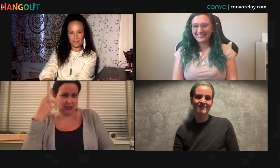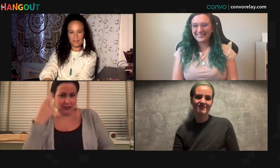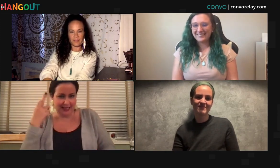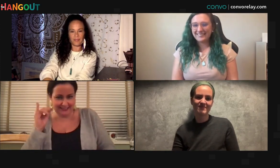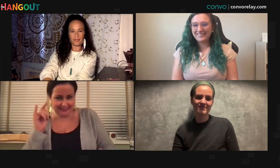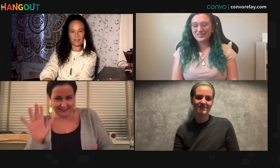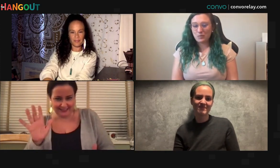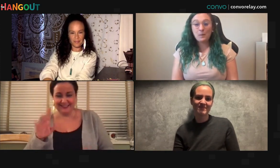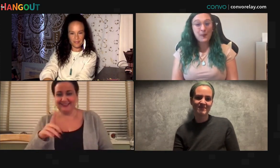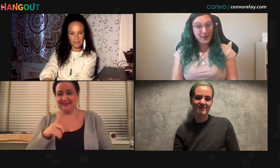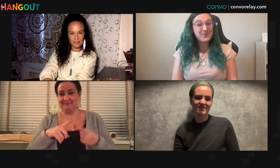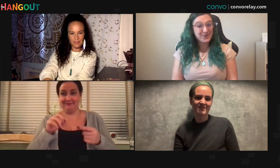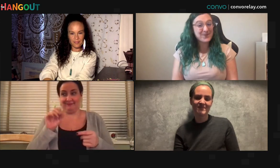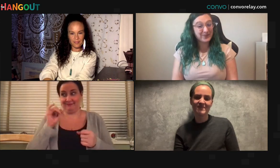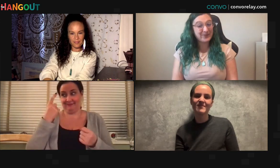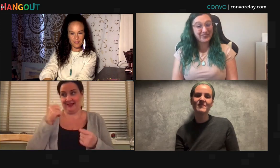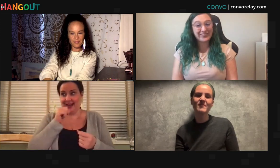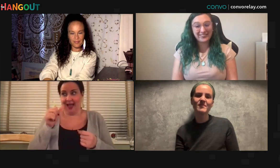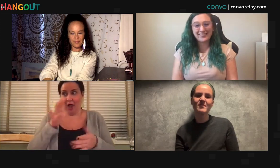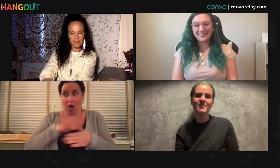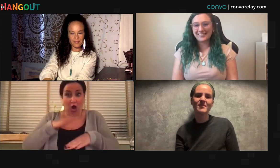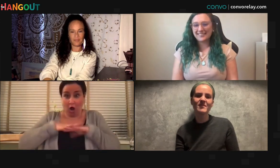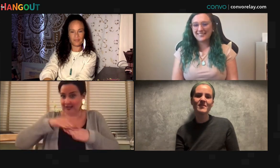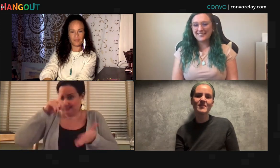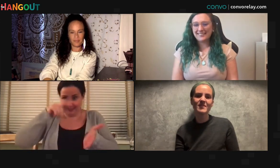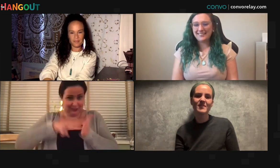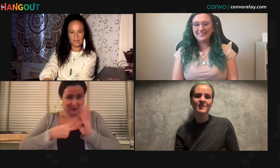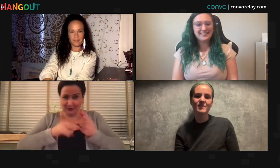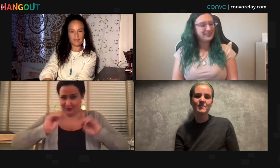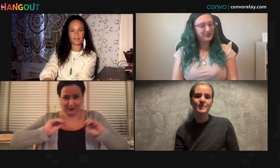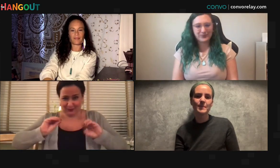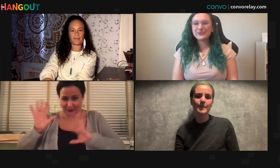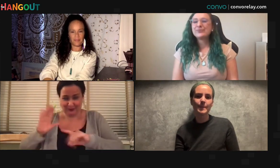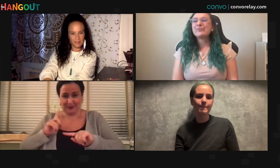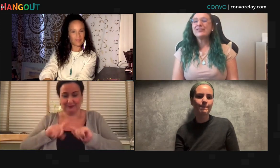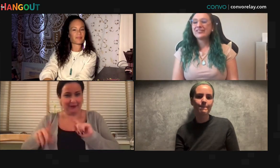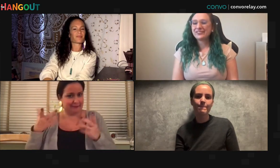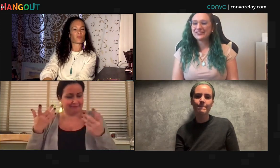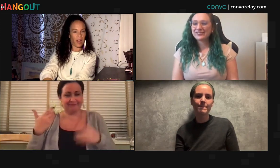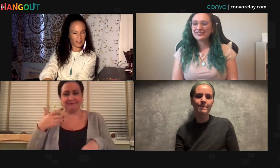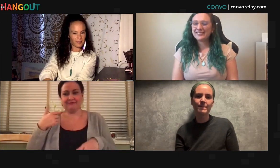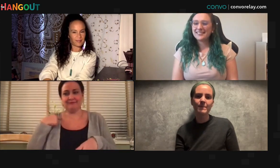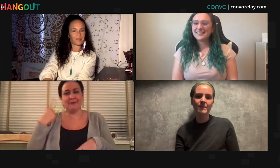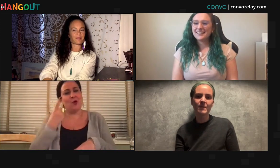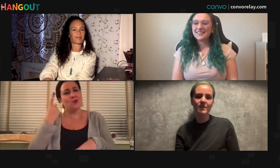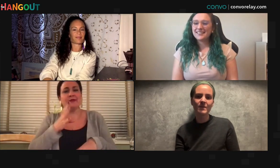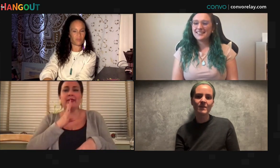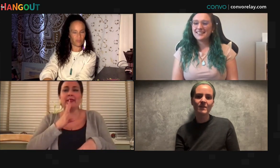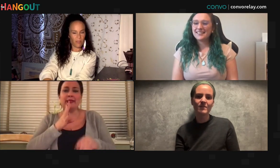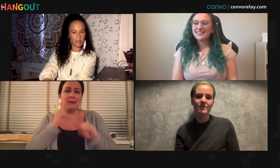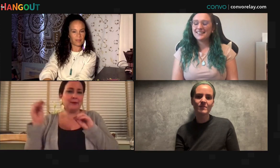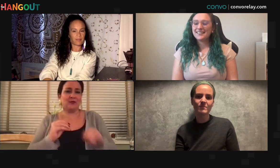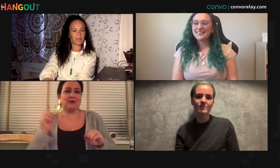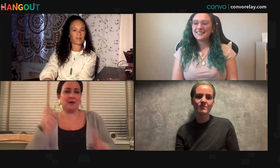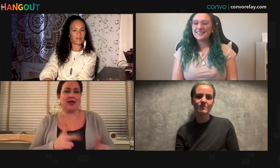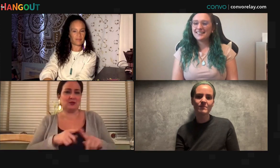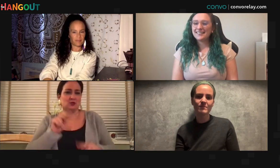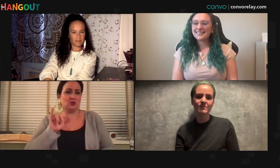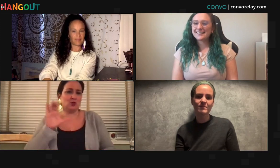For example, maybe I don't even realize this, and this was not intentional, but Mhm. I've always